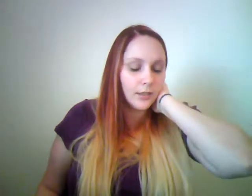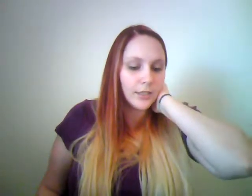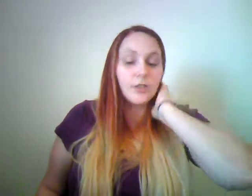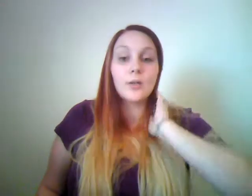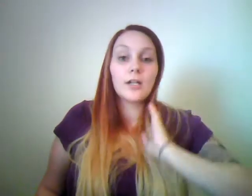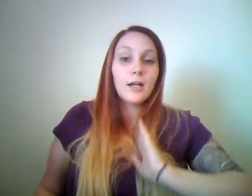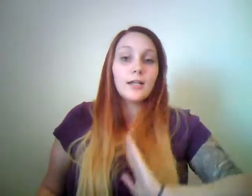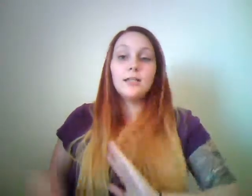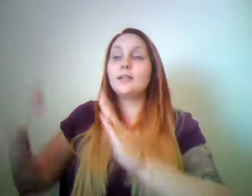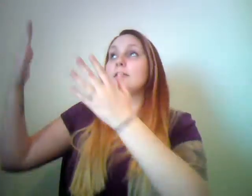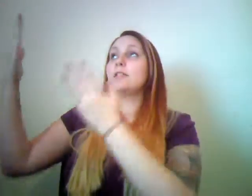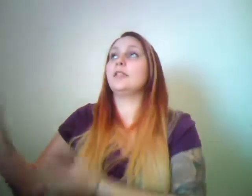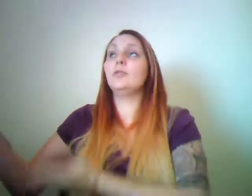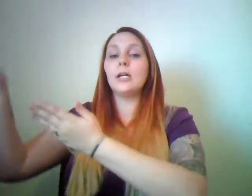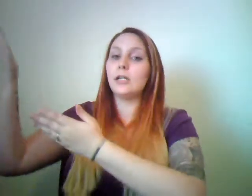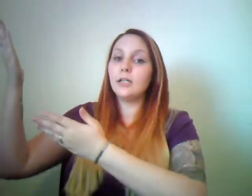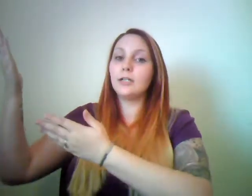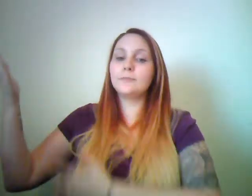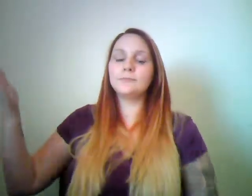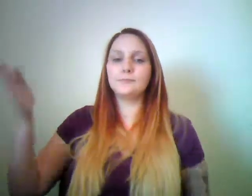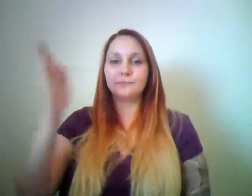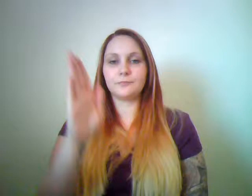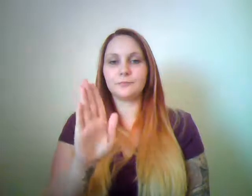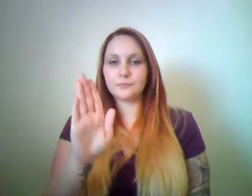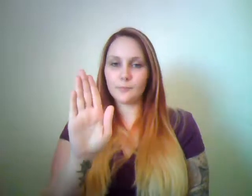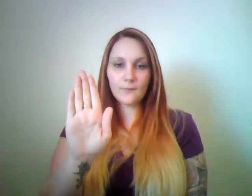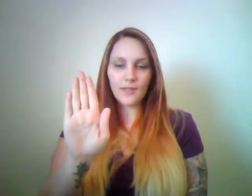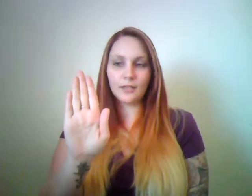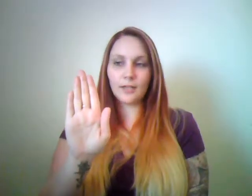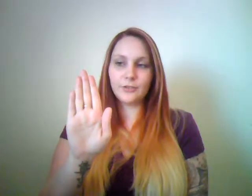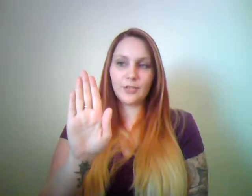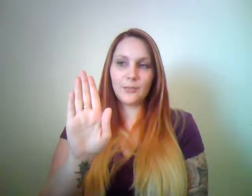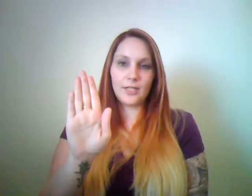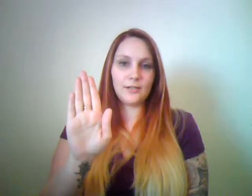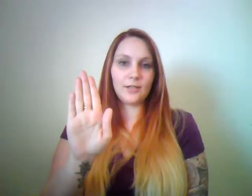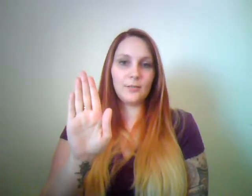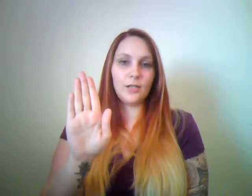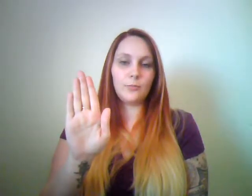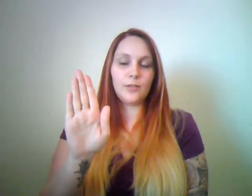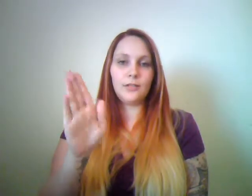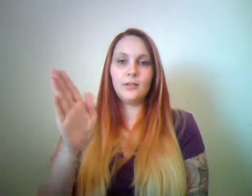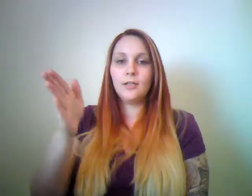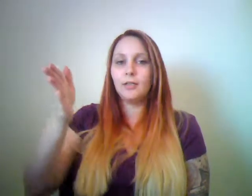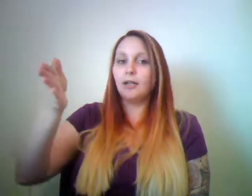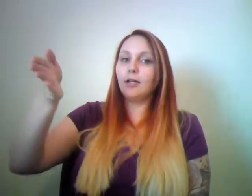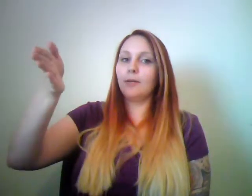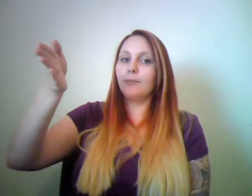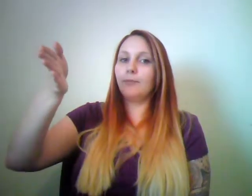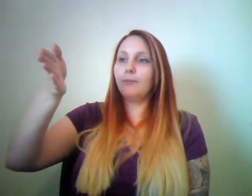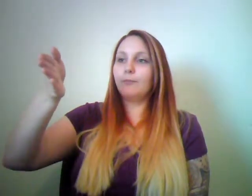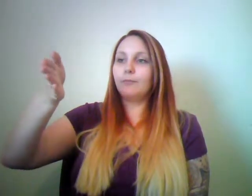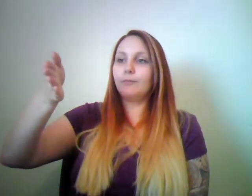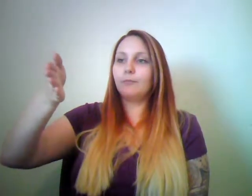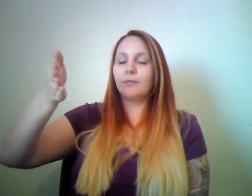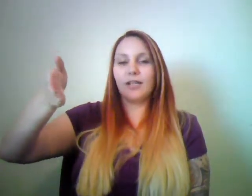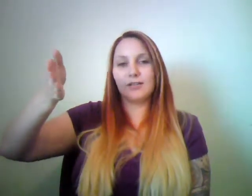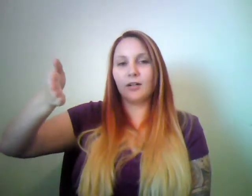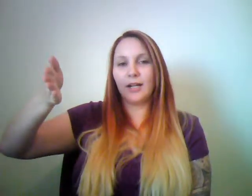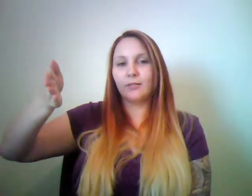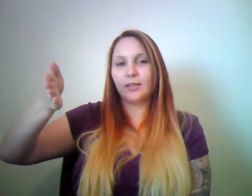You are God. You are God. Your dominant hand's going to be open. I started out like this,